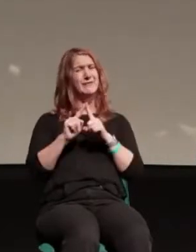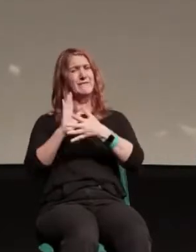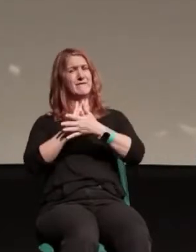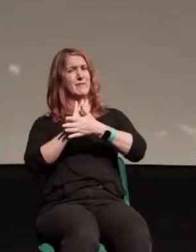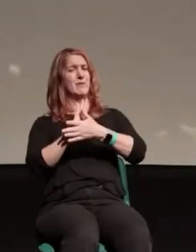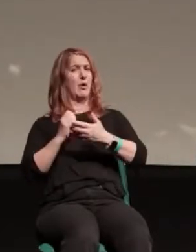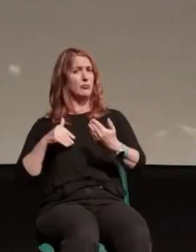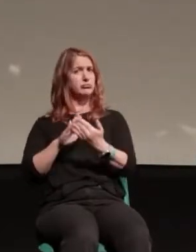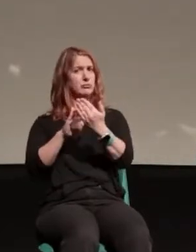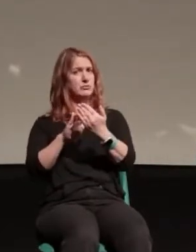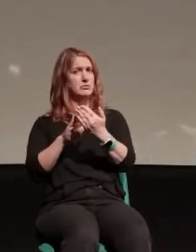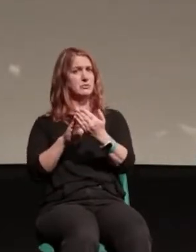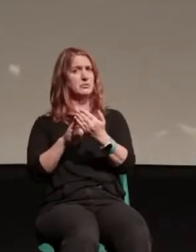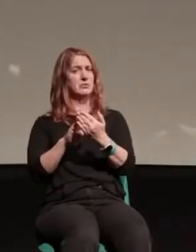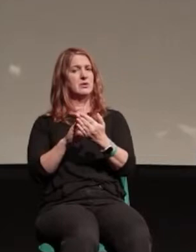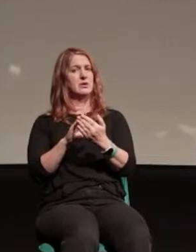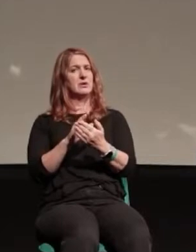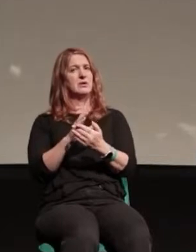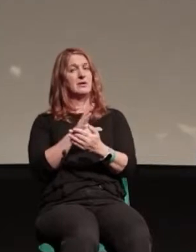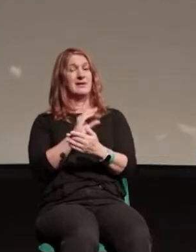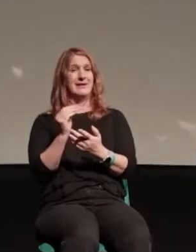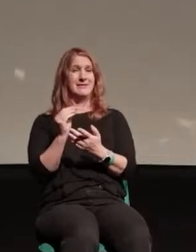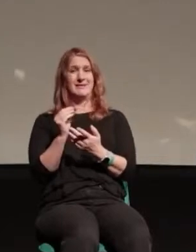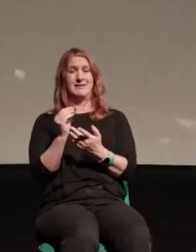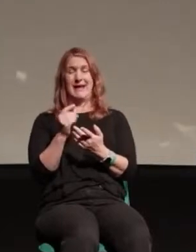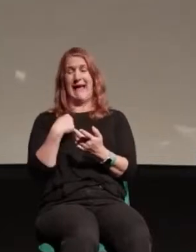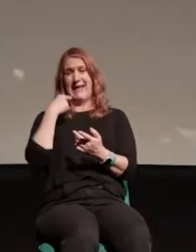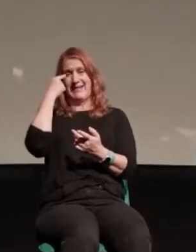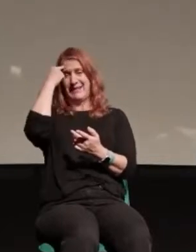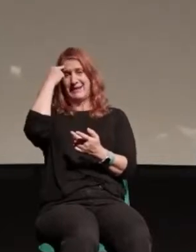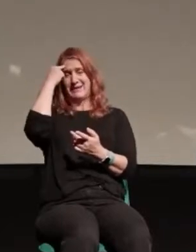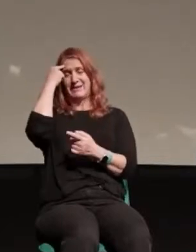practices. I don't know how far to have this away. So I think